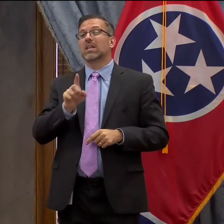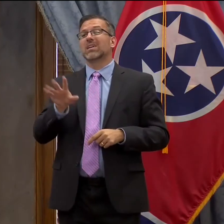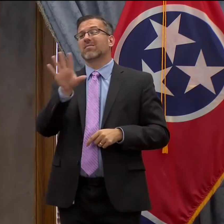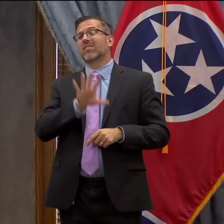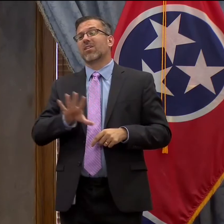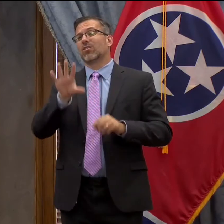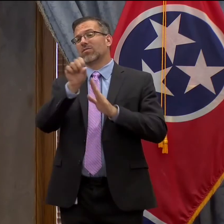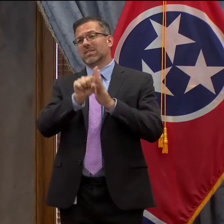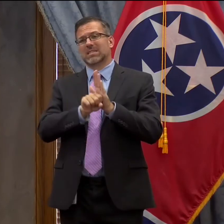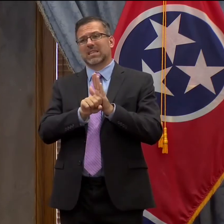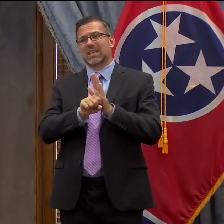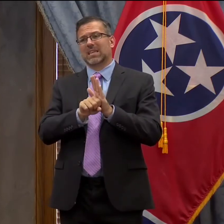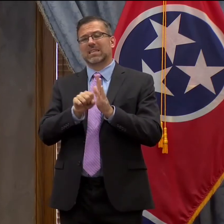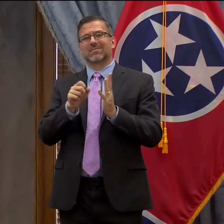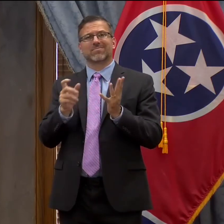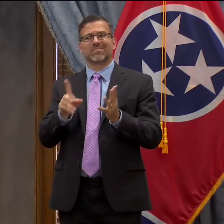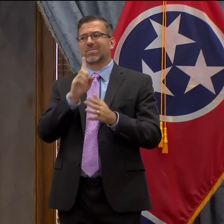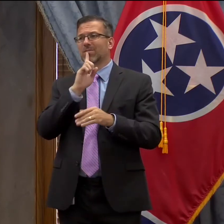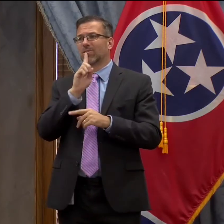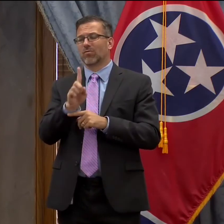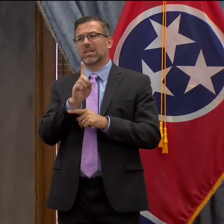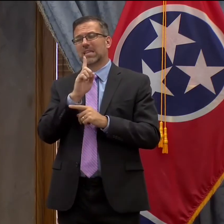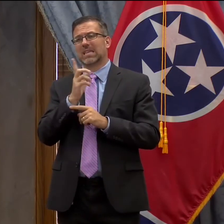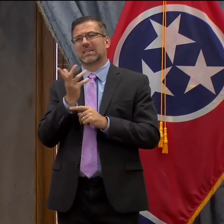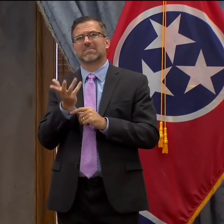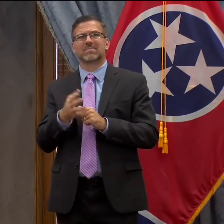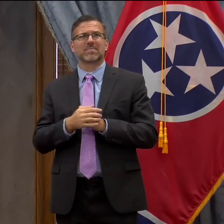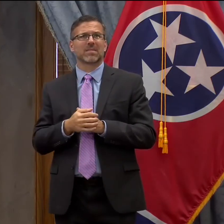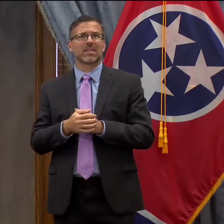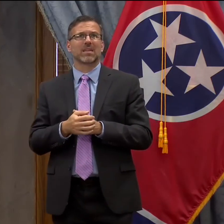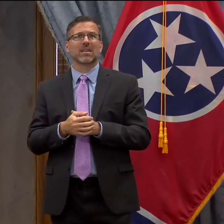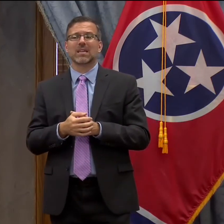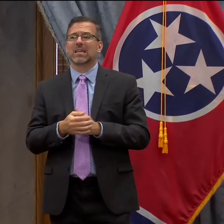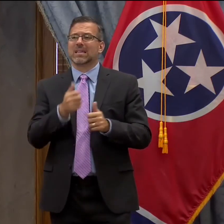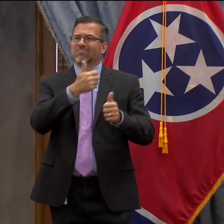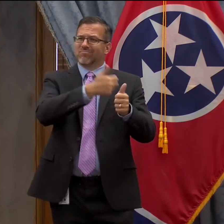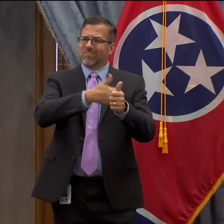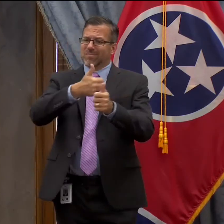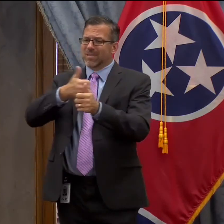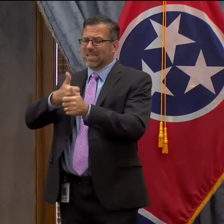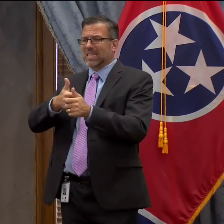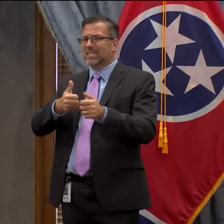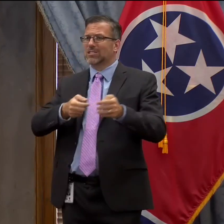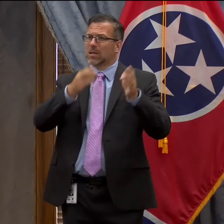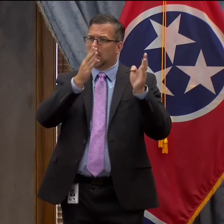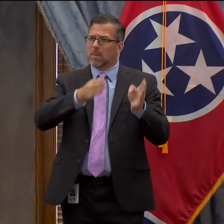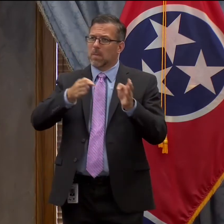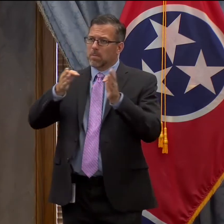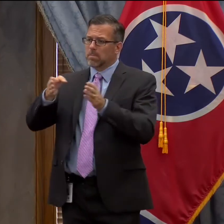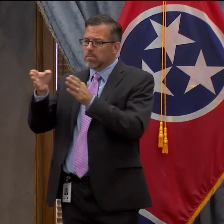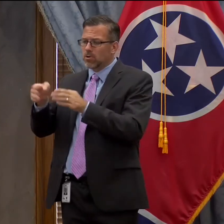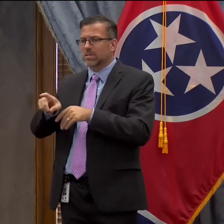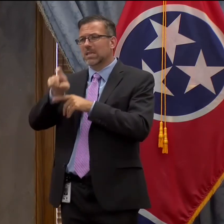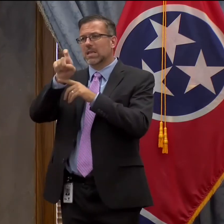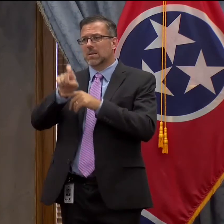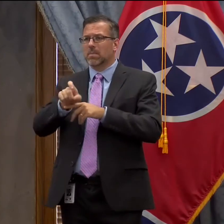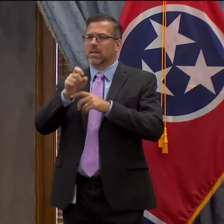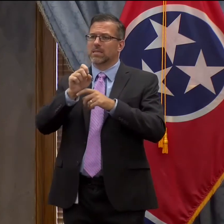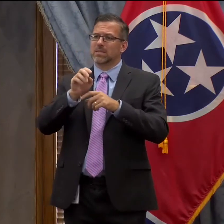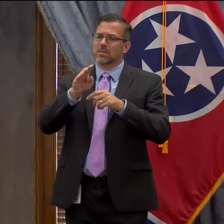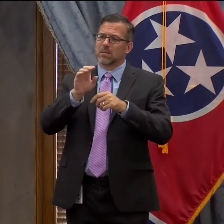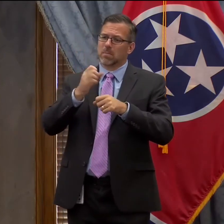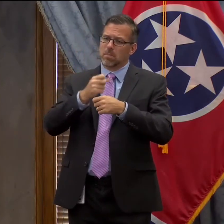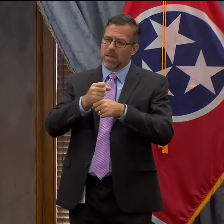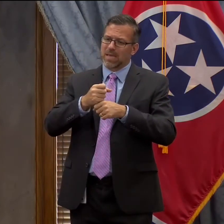our state is really an issue of making personal decisions and being personally responsible as a community,